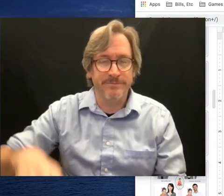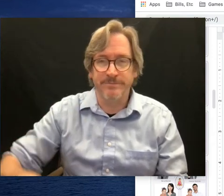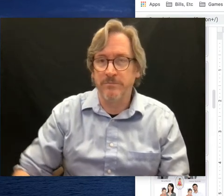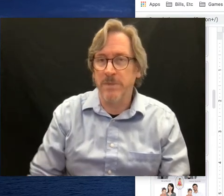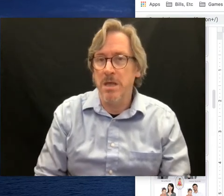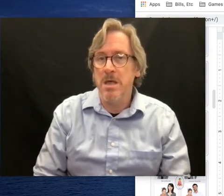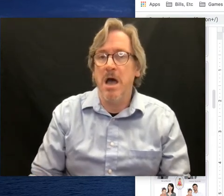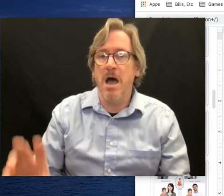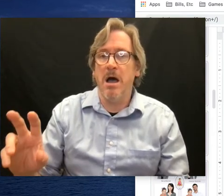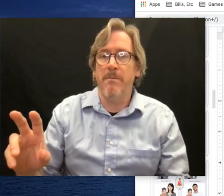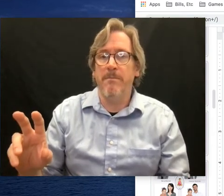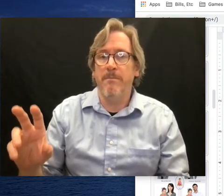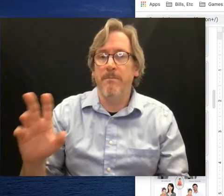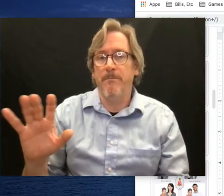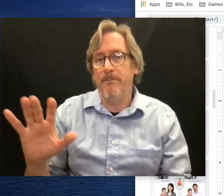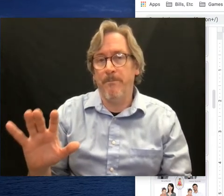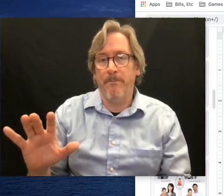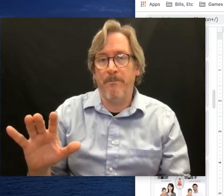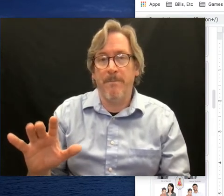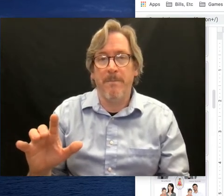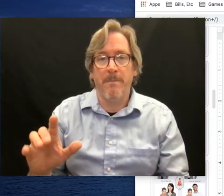second. Oh,